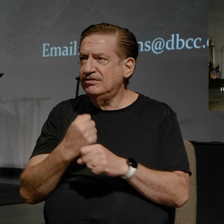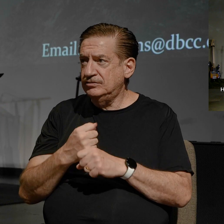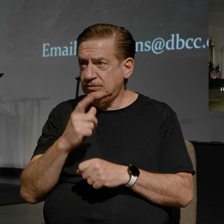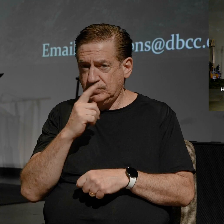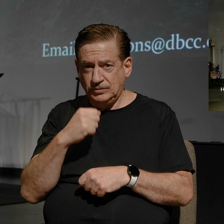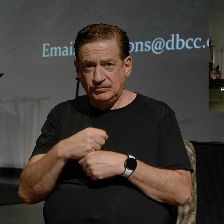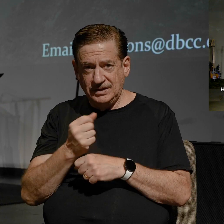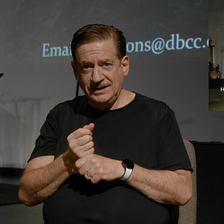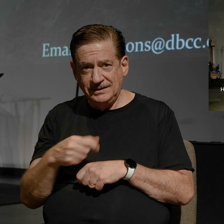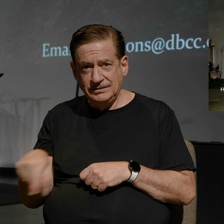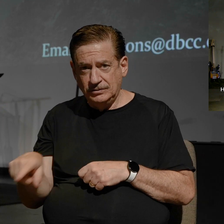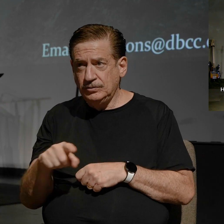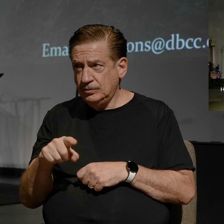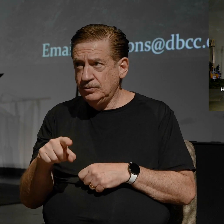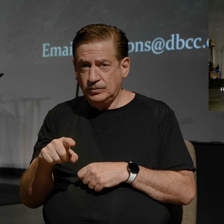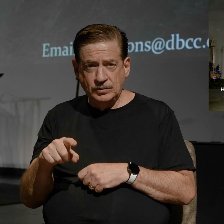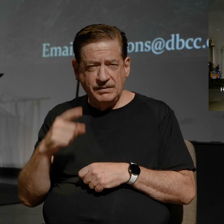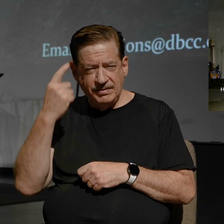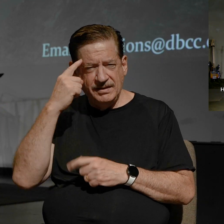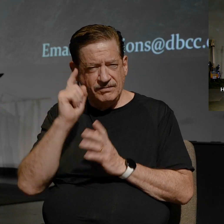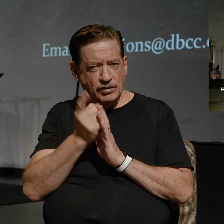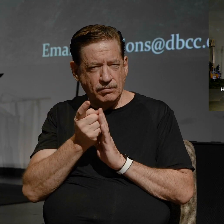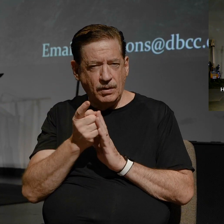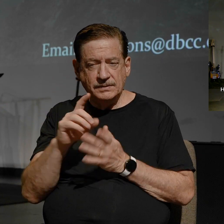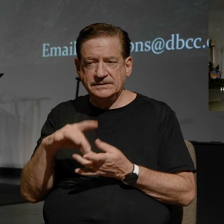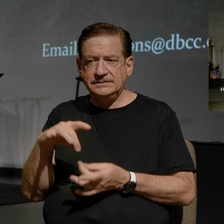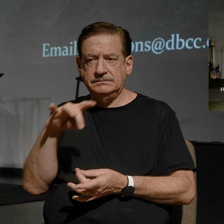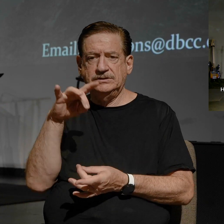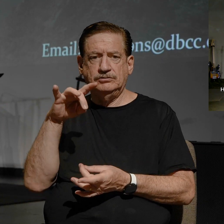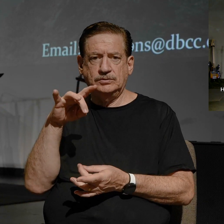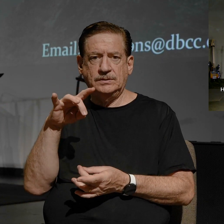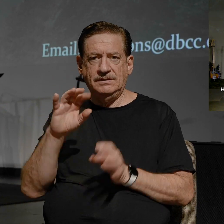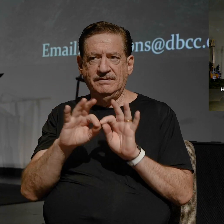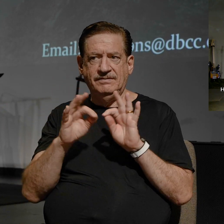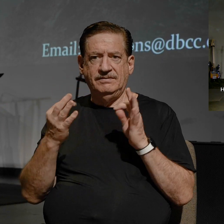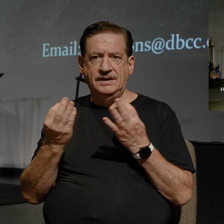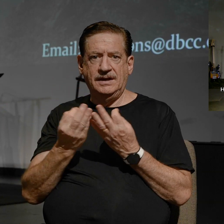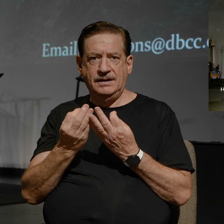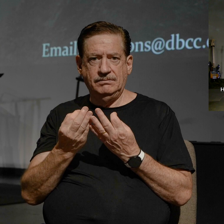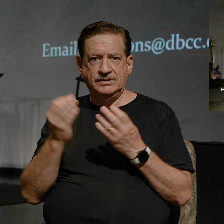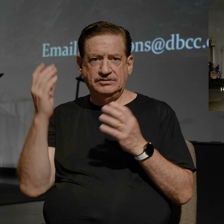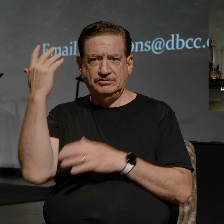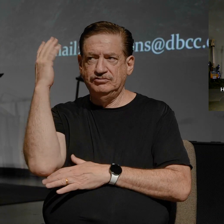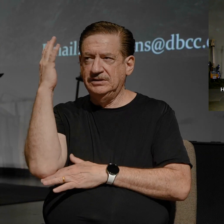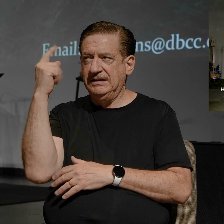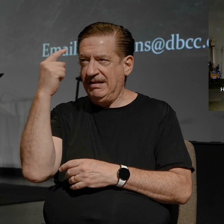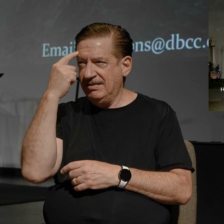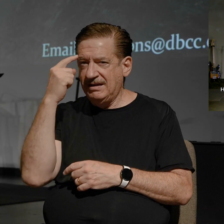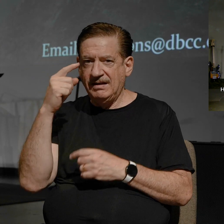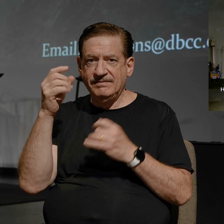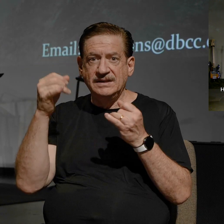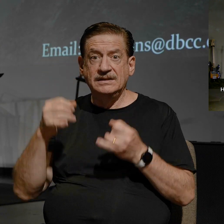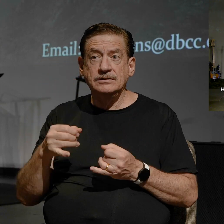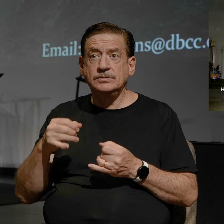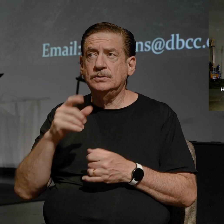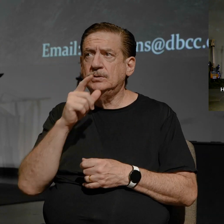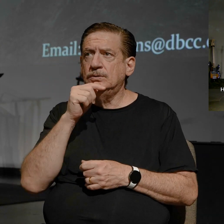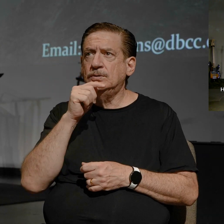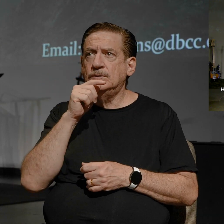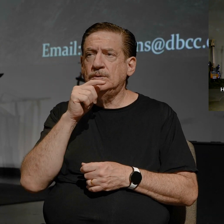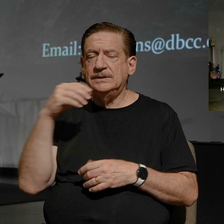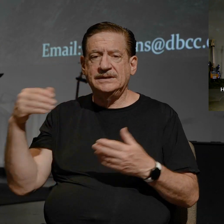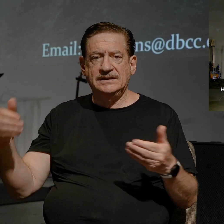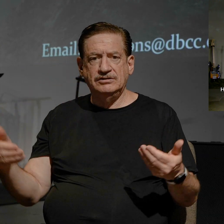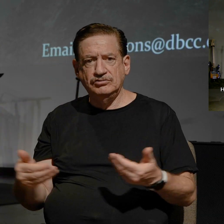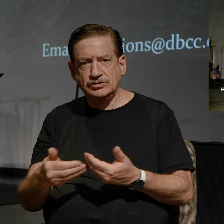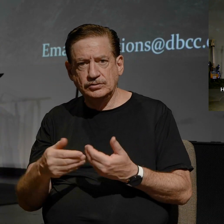you. Well, think for a moment about a spiritual family tree. Think of the individuals who introduce